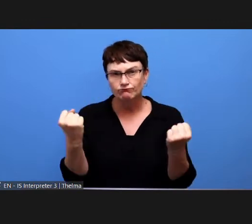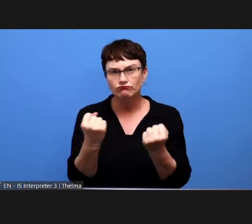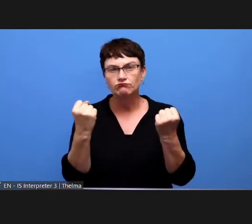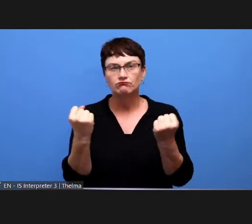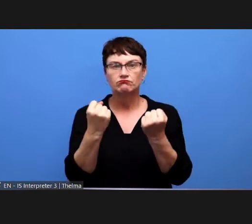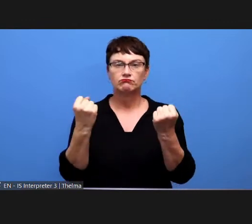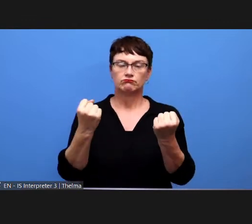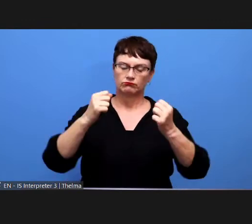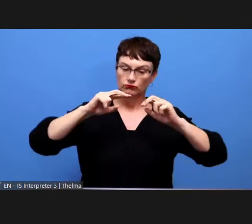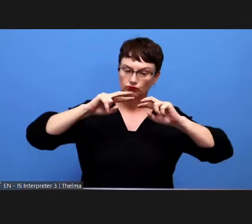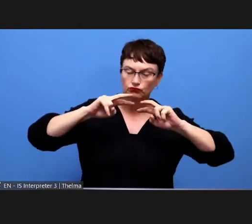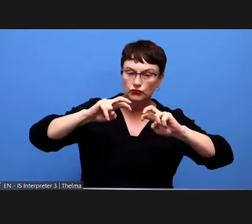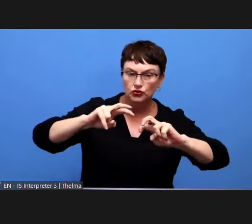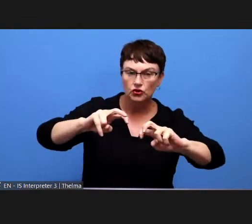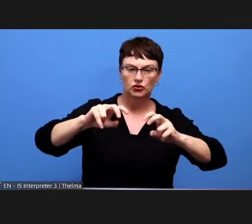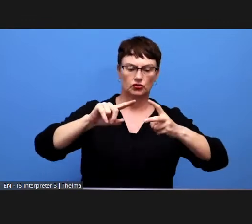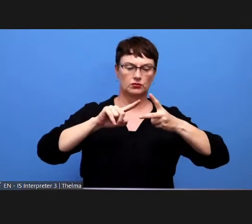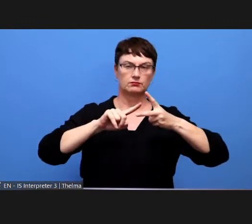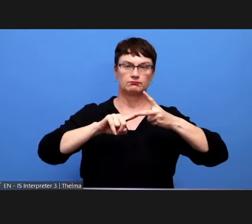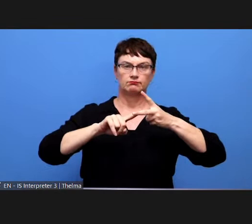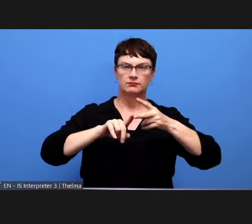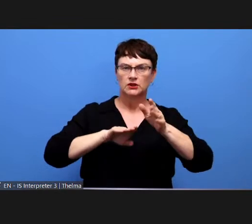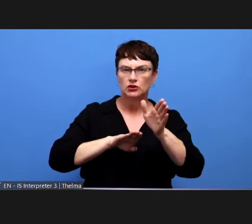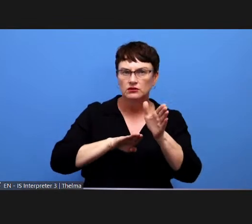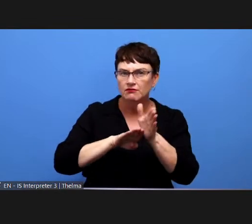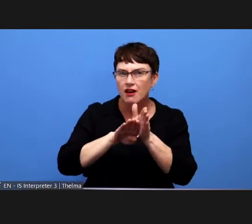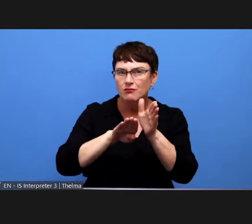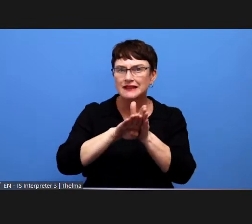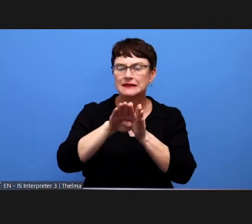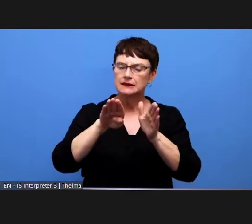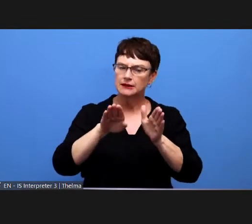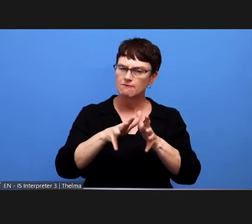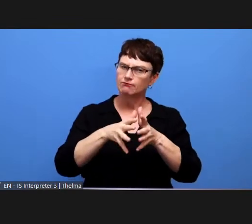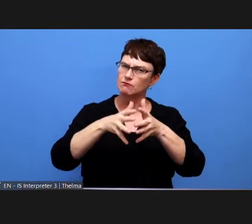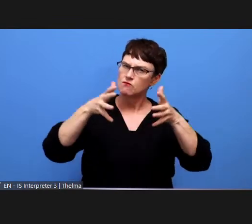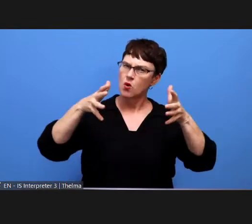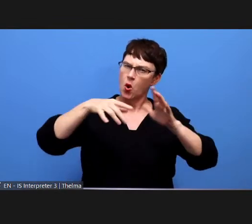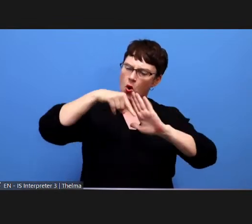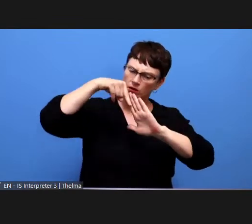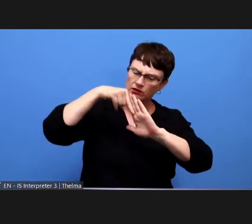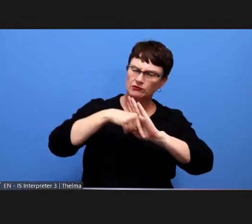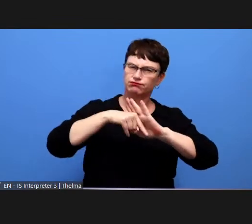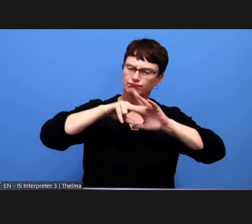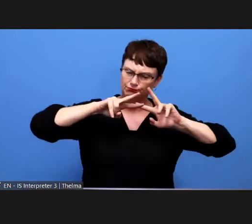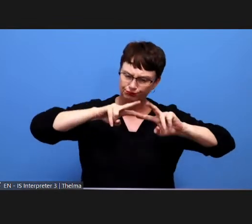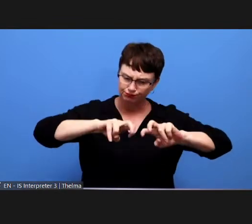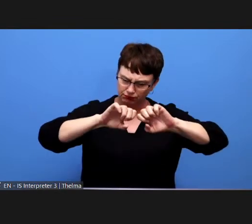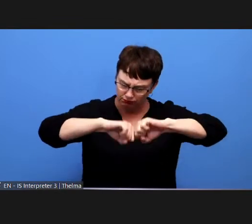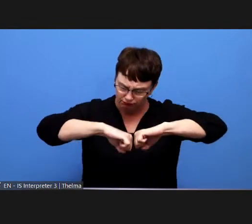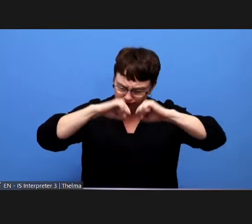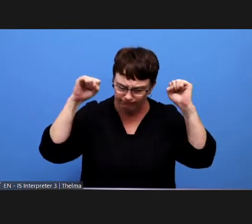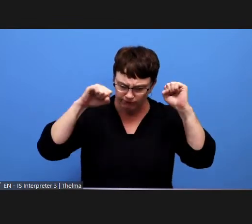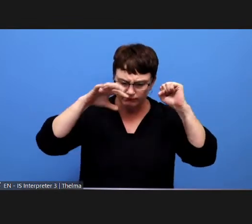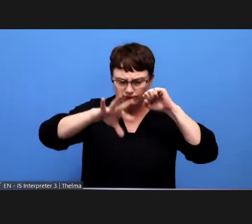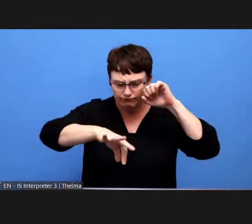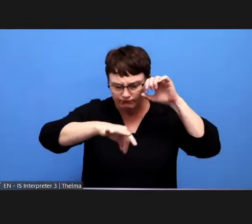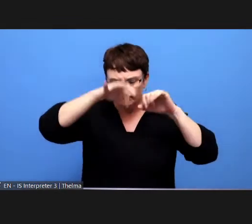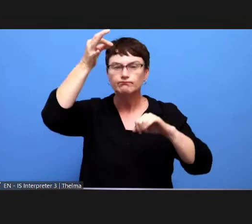of ensuring that Africa can actually be involved at the full spectrum of the value chain of clean